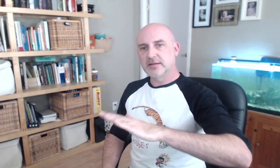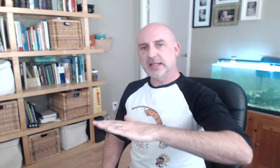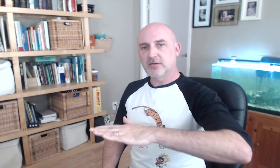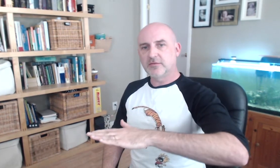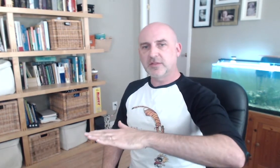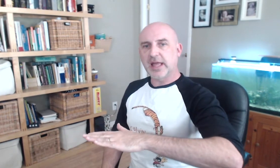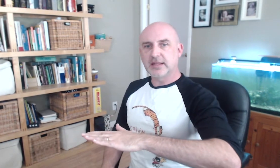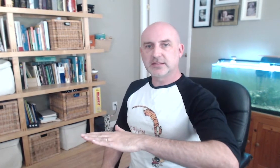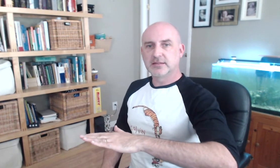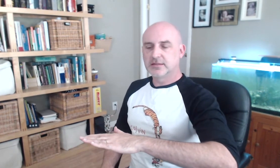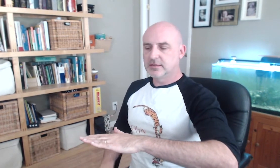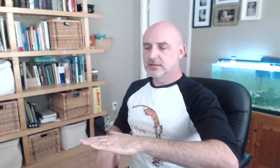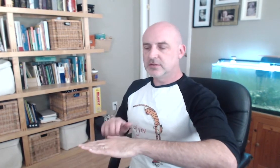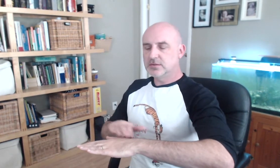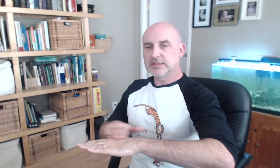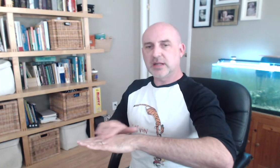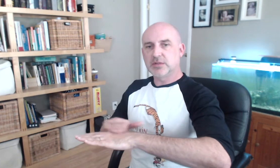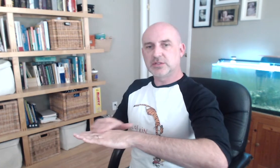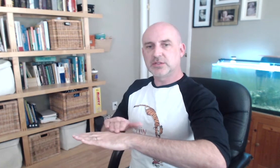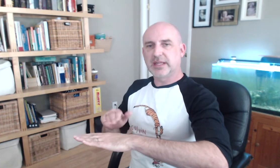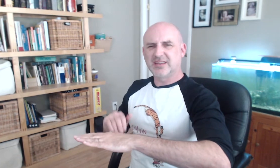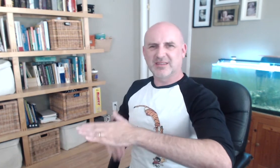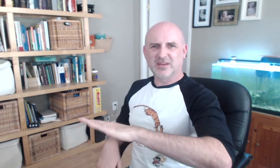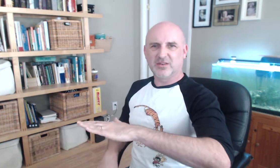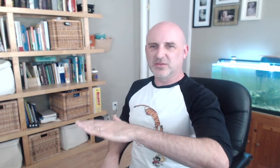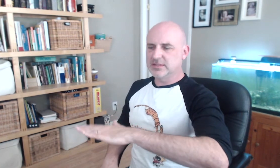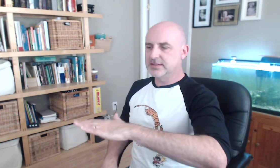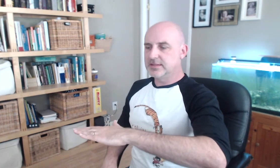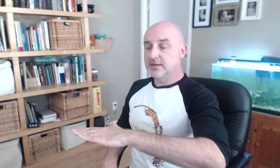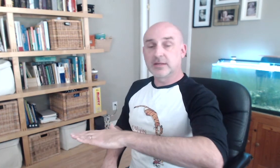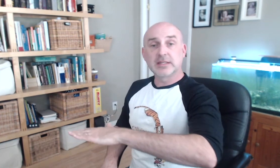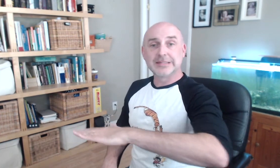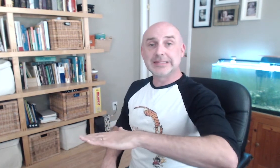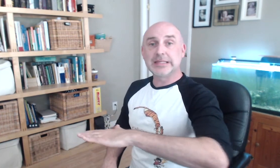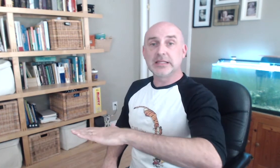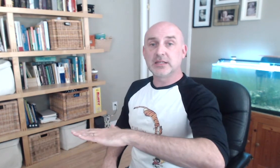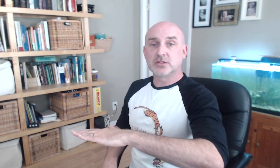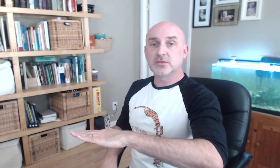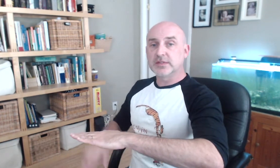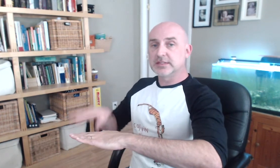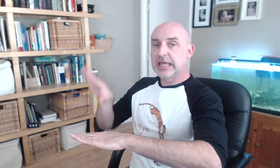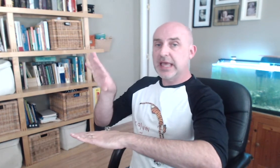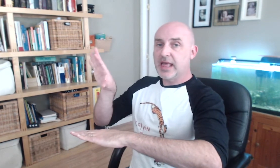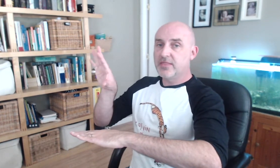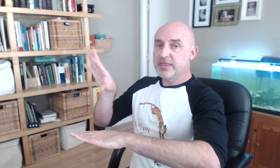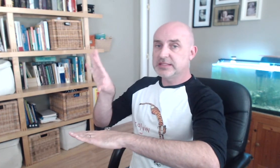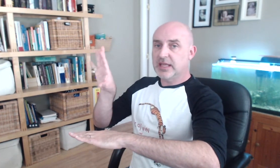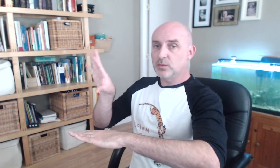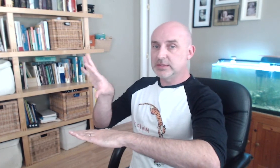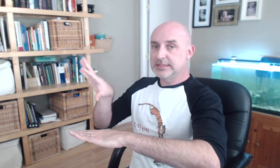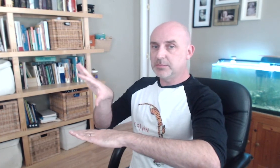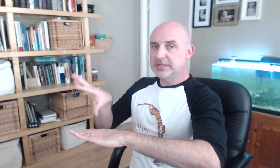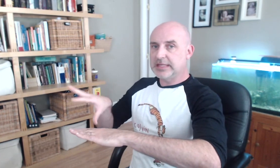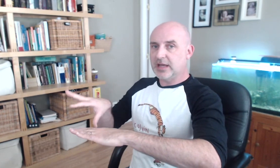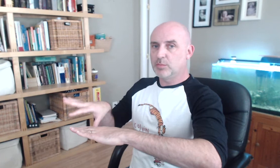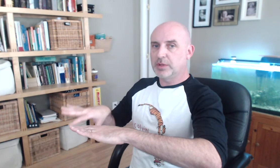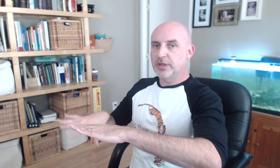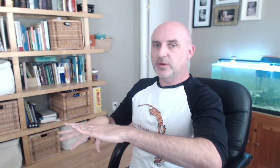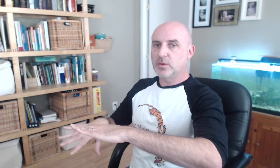down flat to establish, like, I don't know, this is the concealing surface, and this hand will dip down below